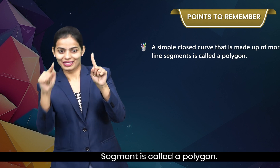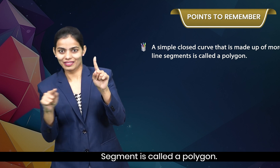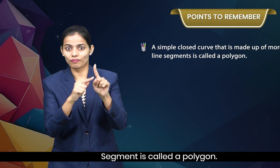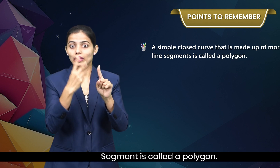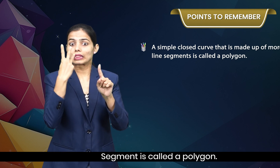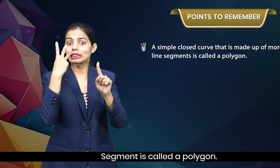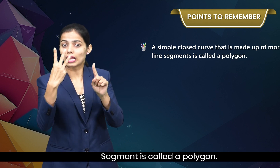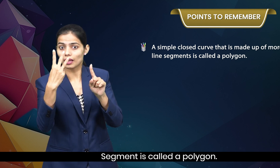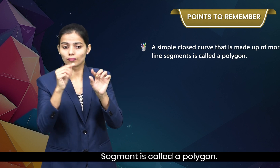a polygon.